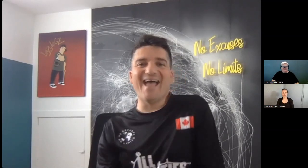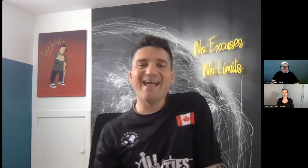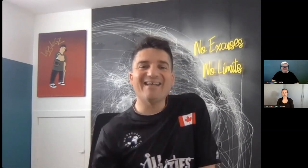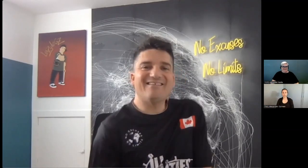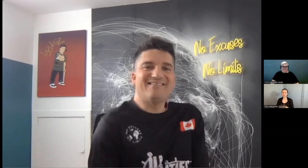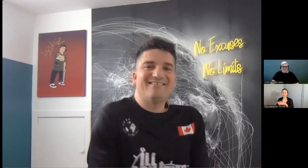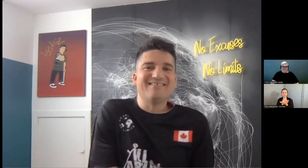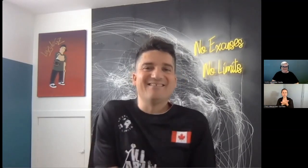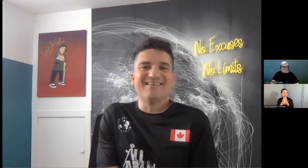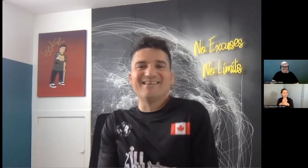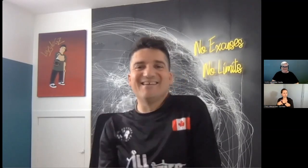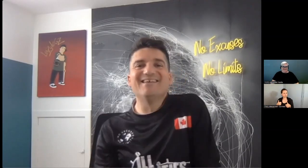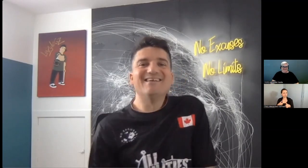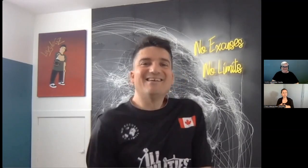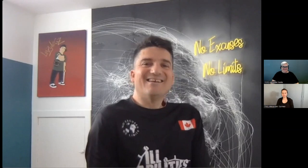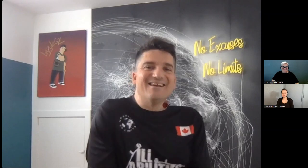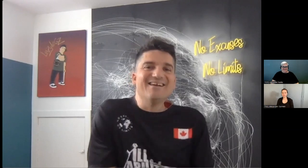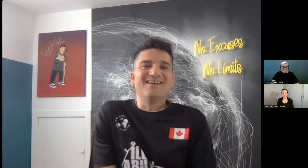Nice!